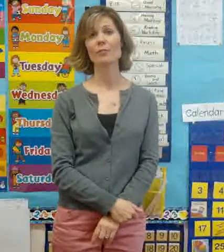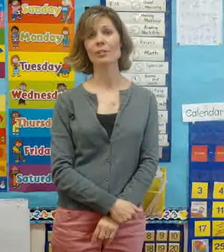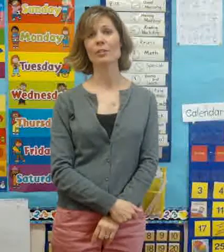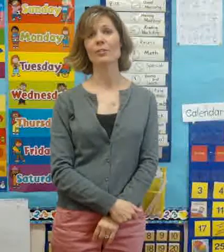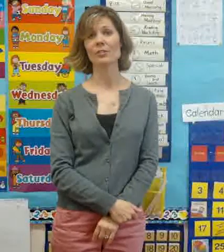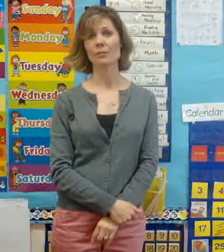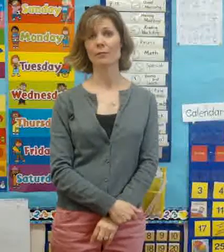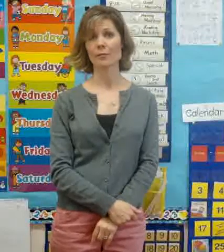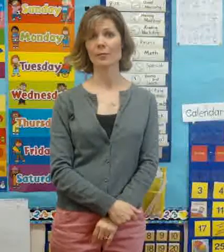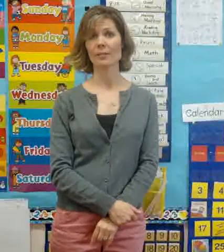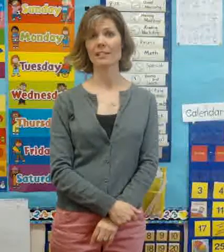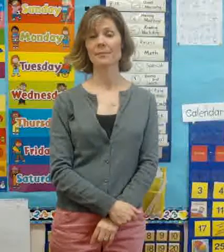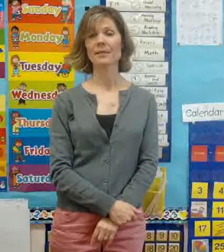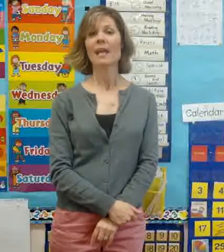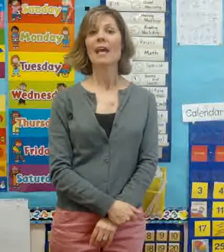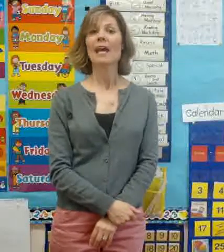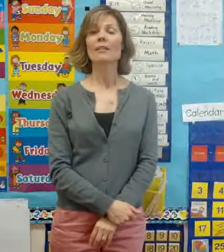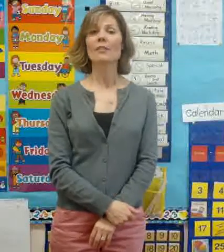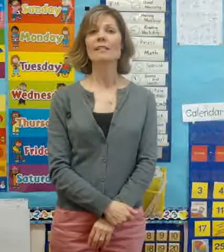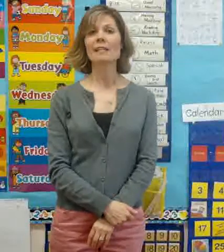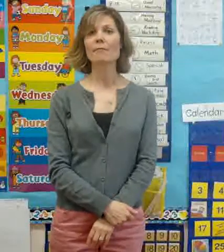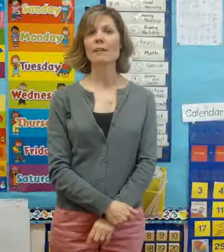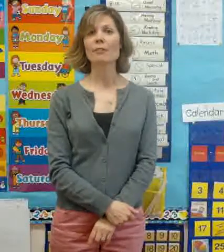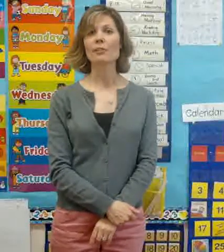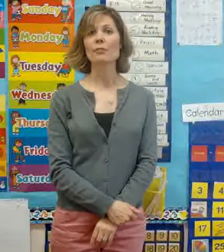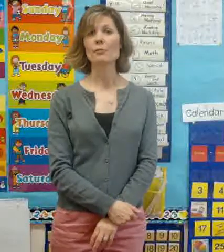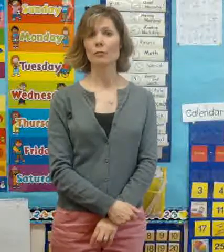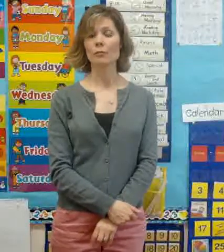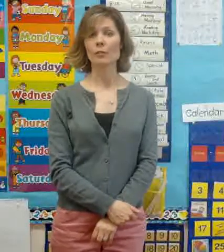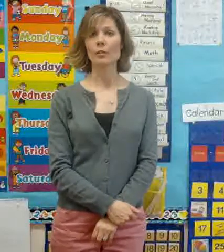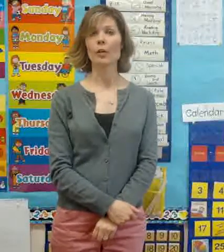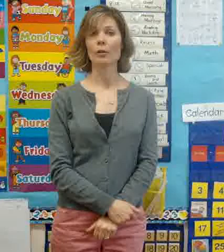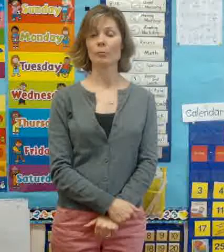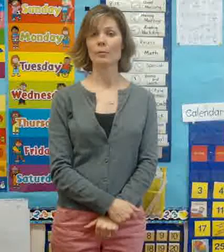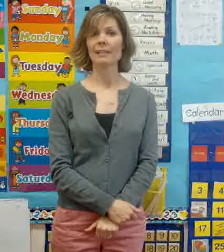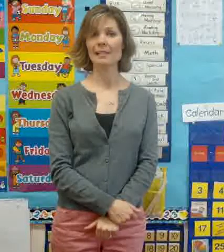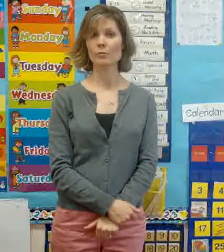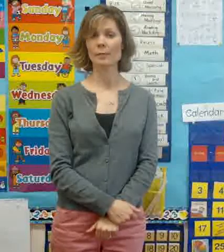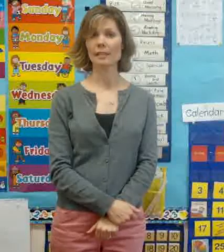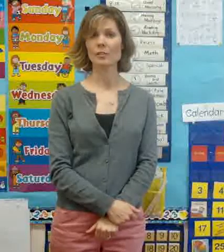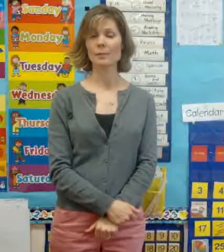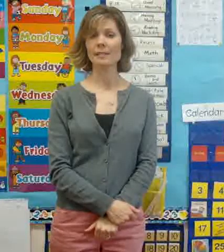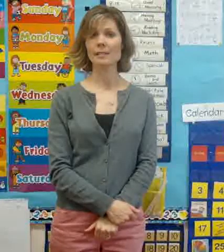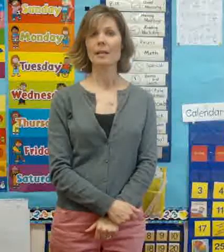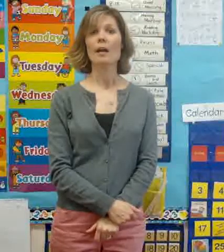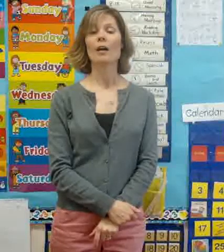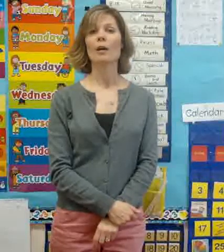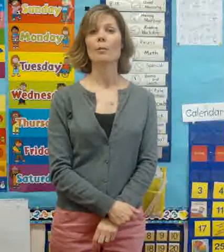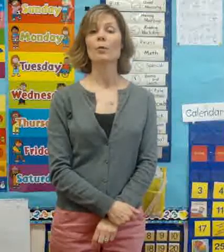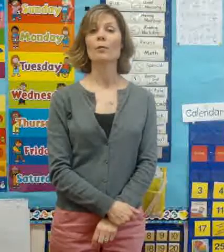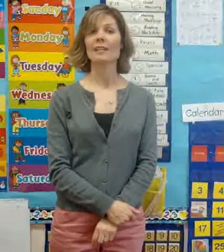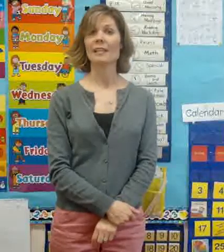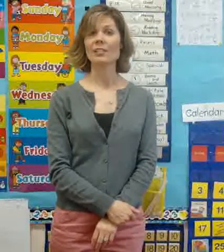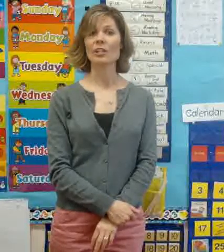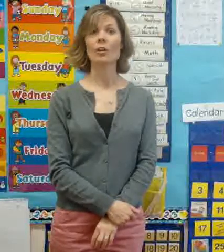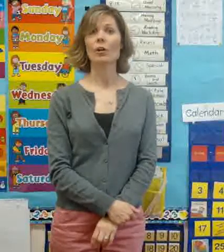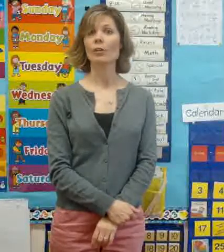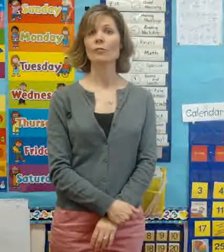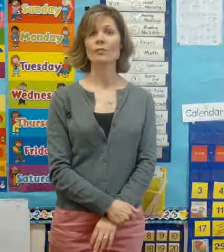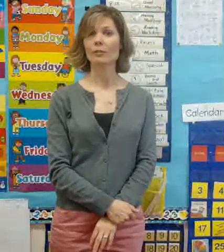used it also in first grade. And the things that I found it useful for are with classroom management, with engaging all different